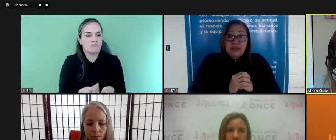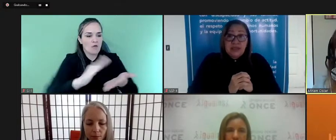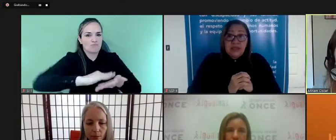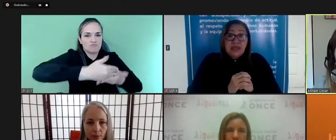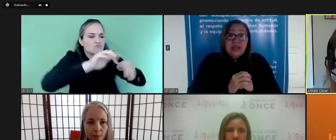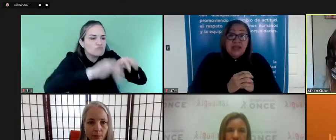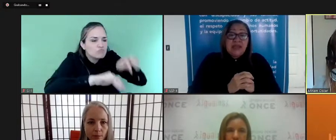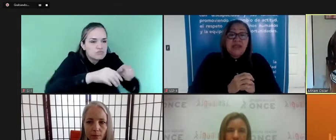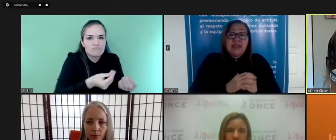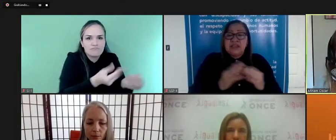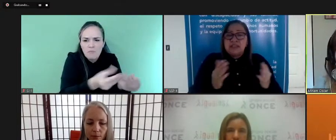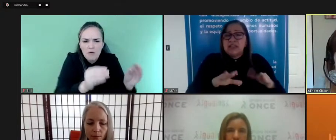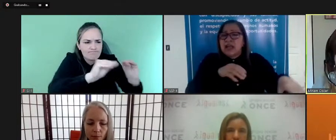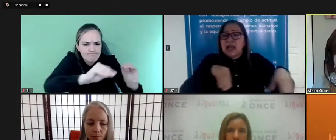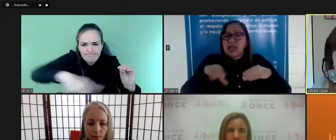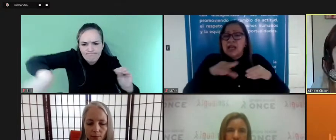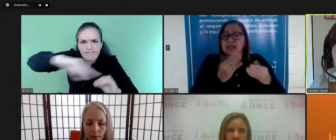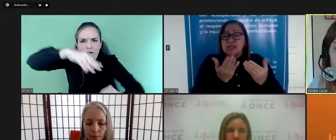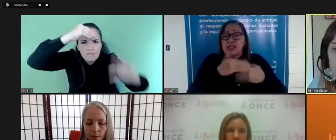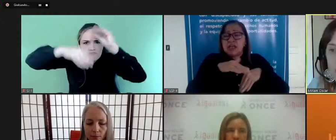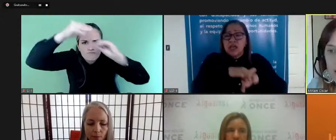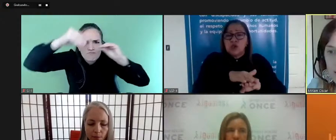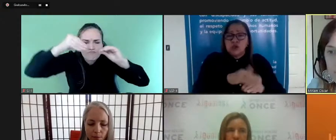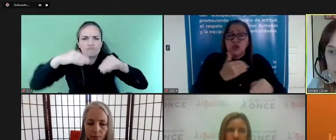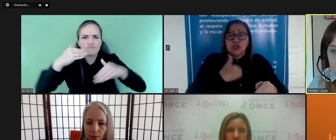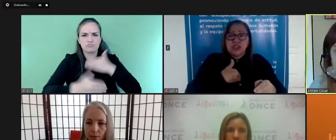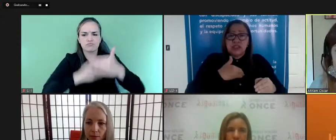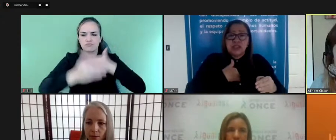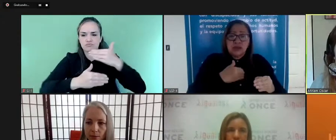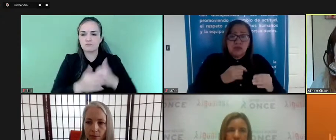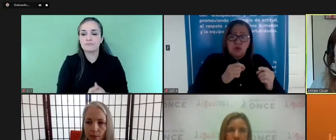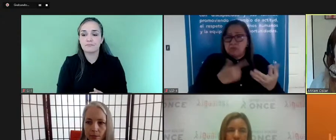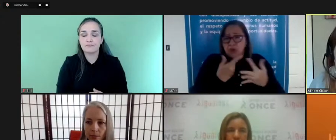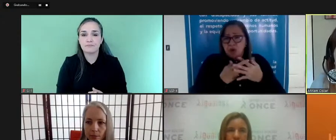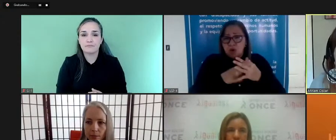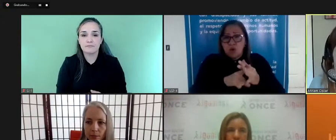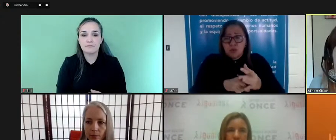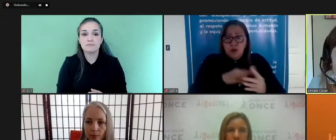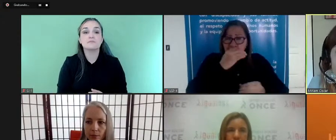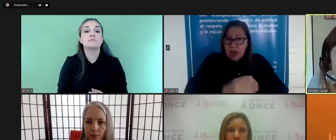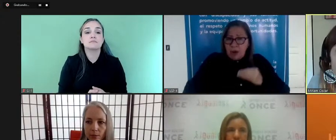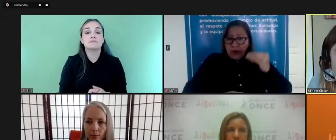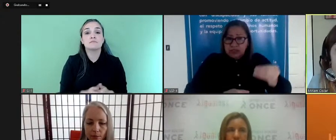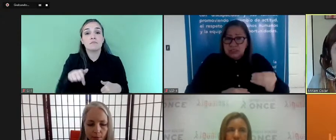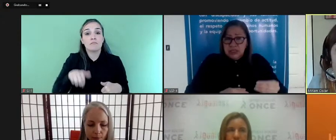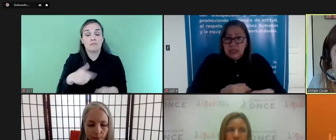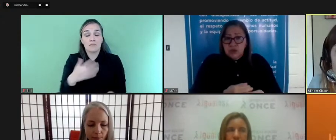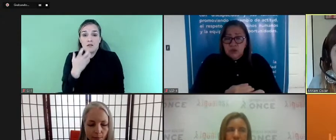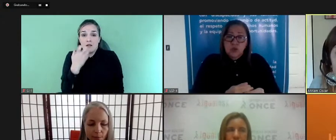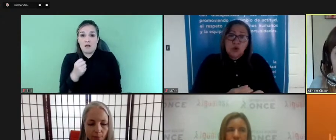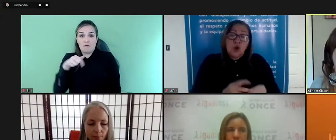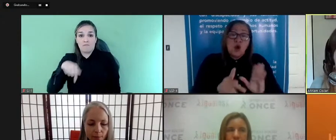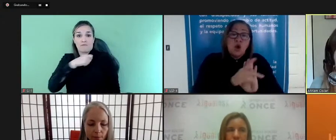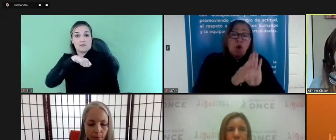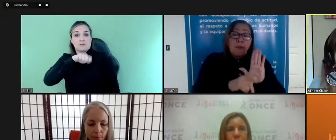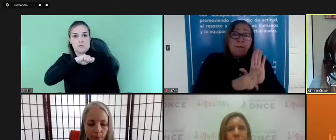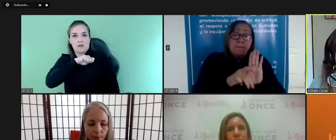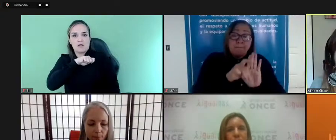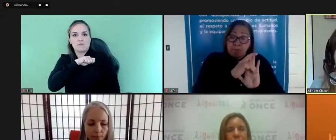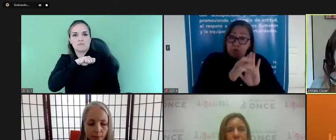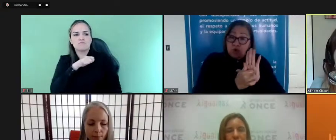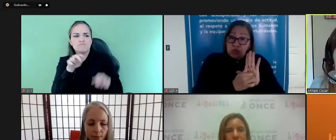so in the action line of inclusive health we have some initiatives advancing